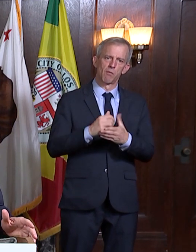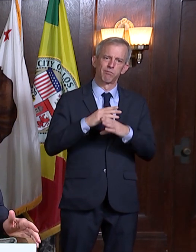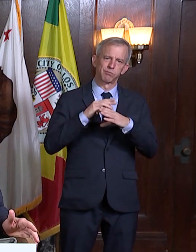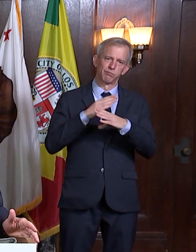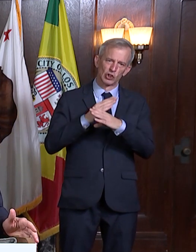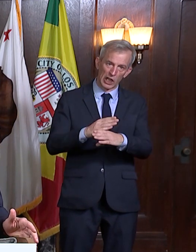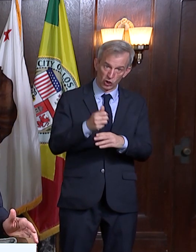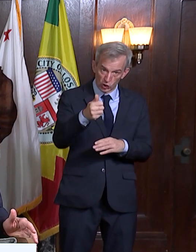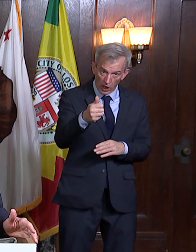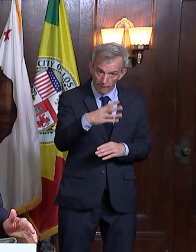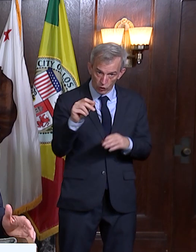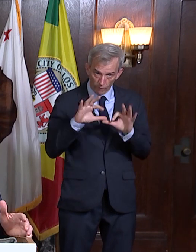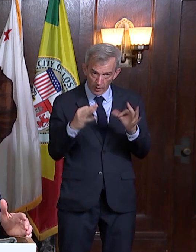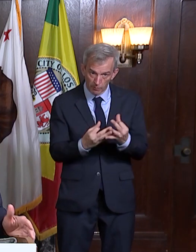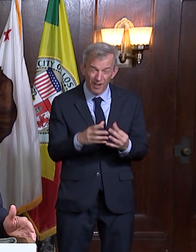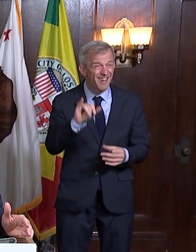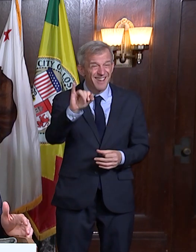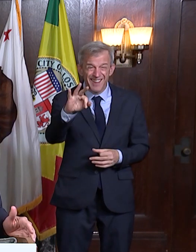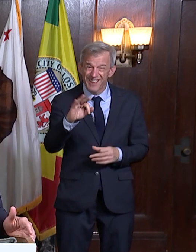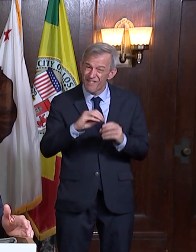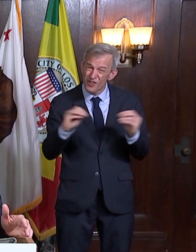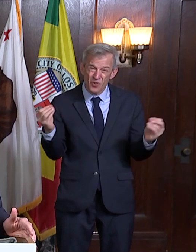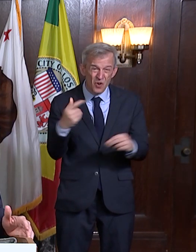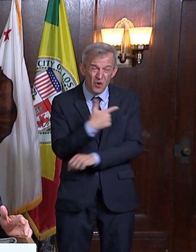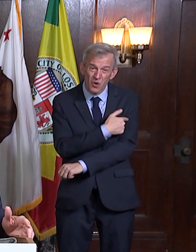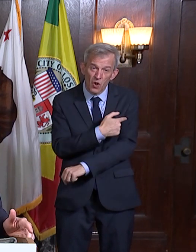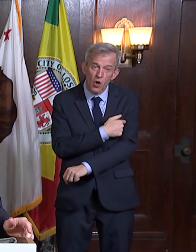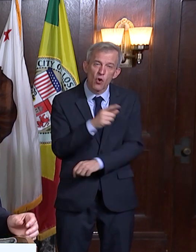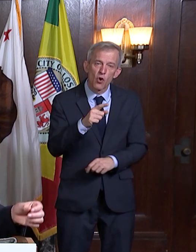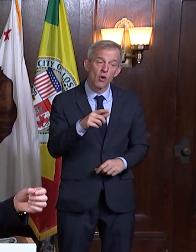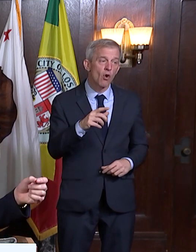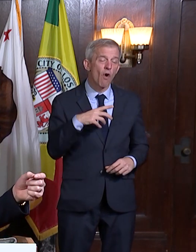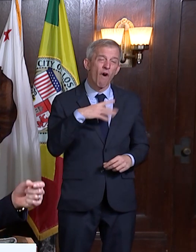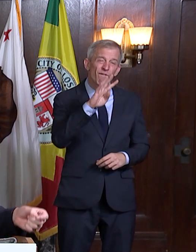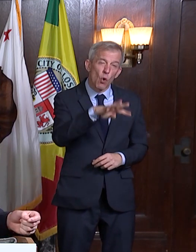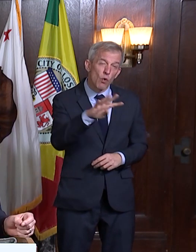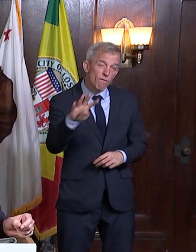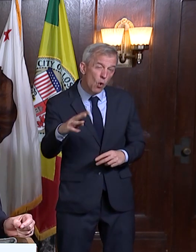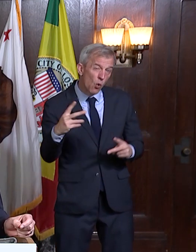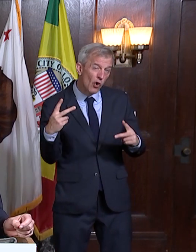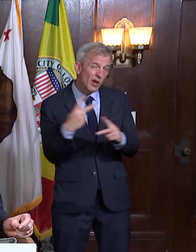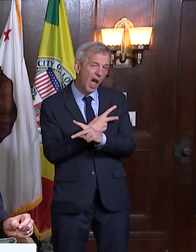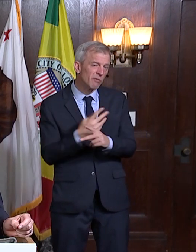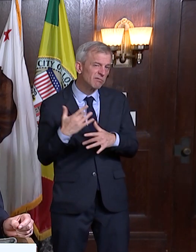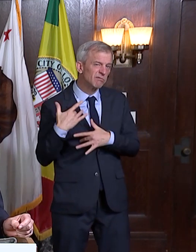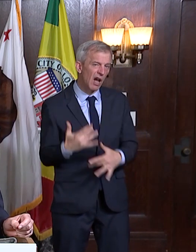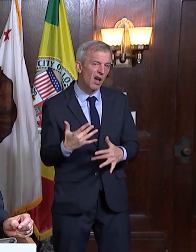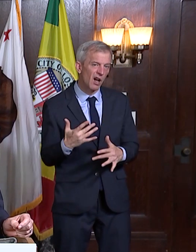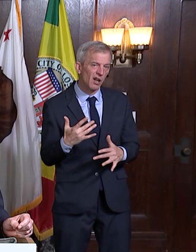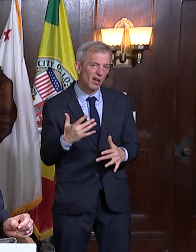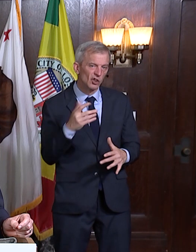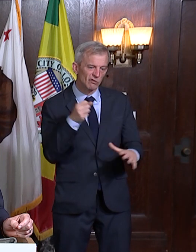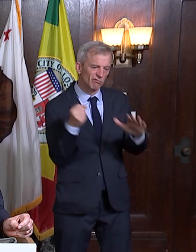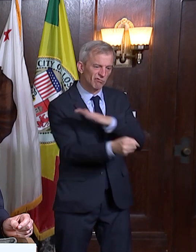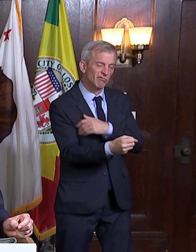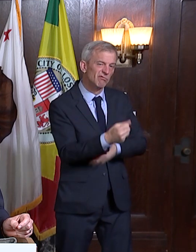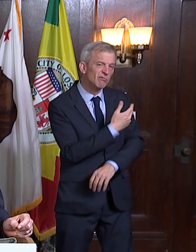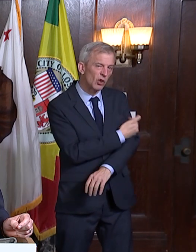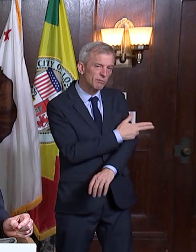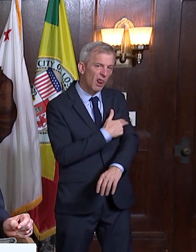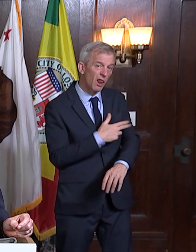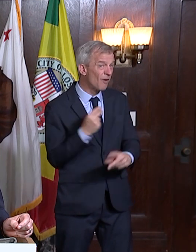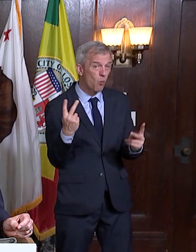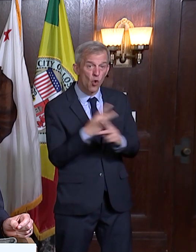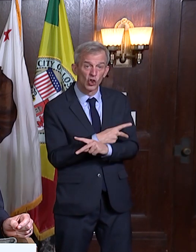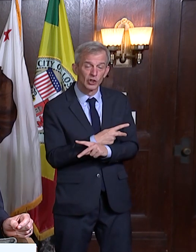are unvaccinated, you are 44 times more likely than someone fully vaccinated to be hospitalized, and even